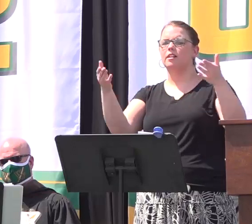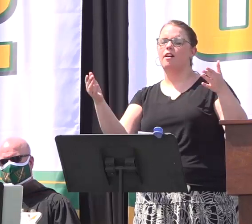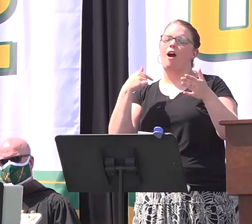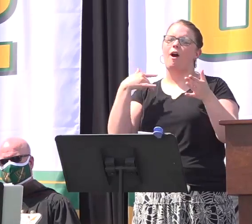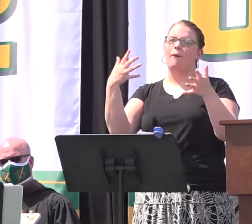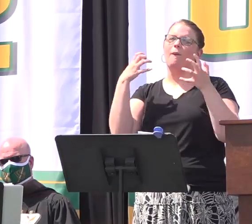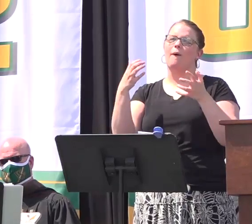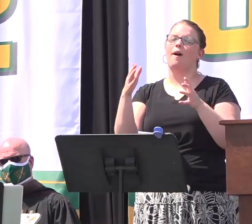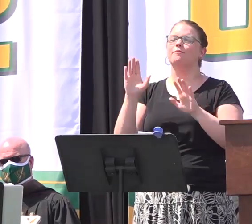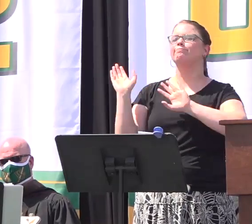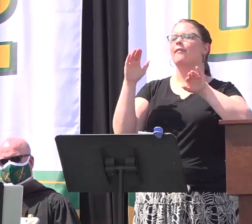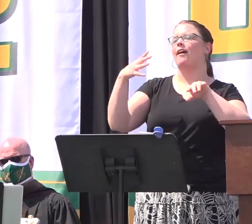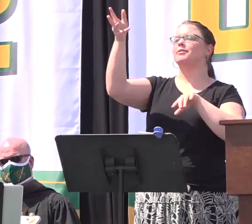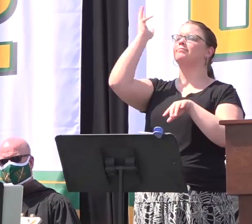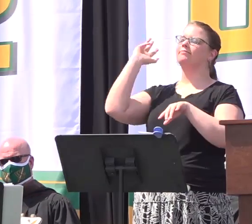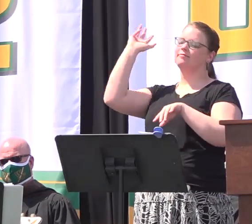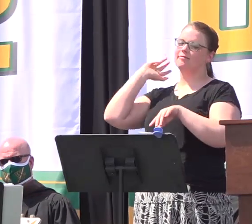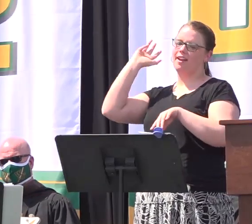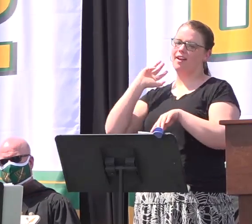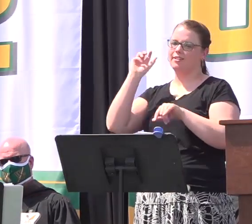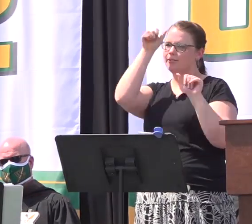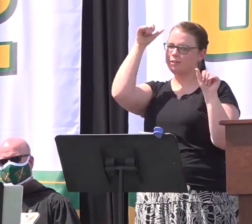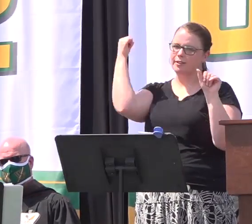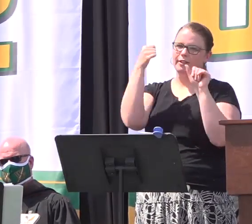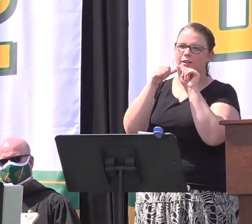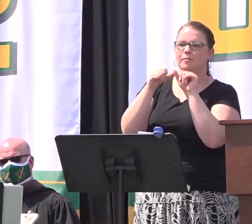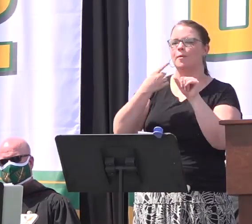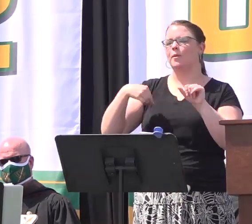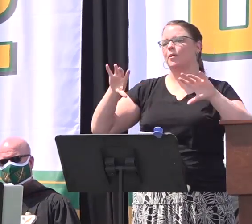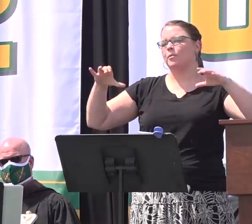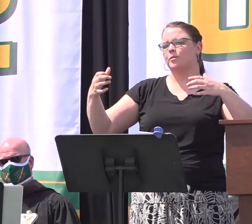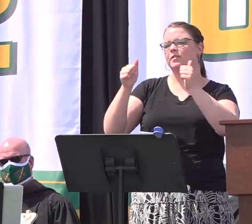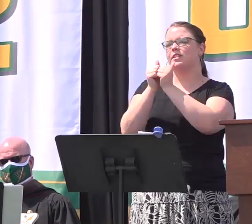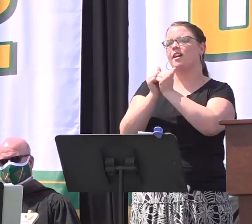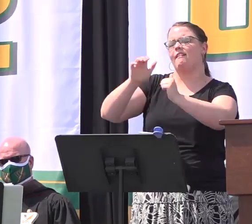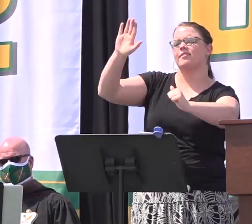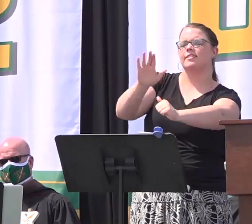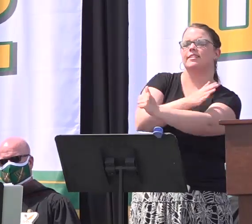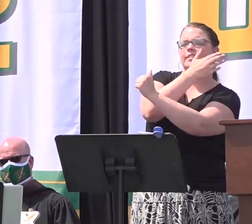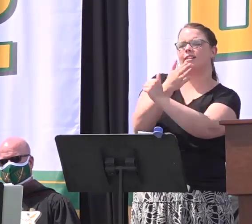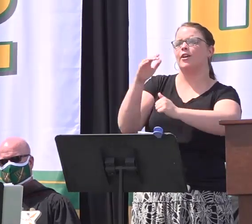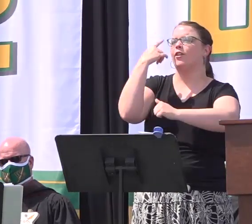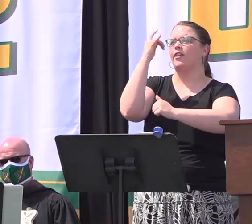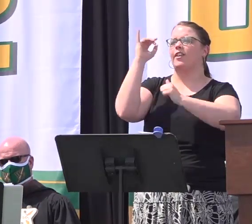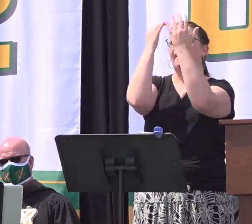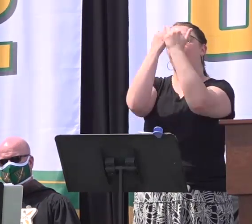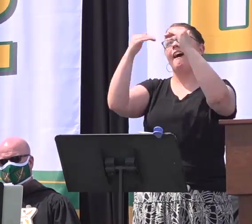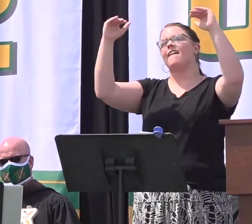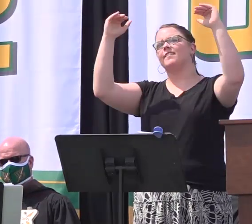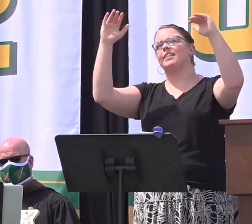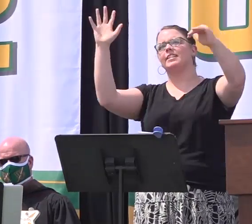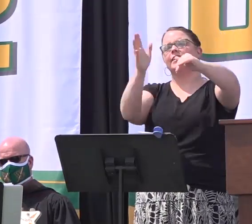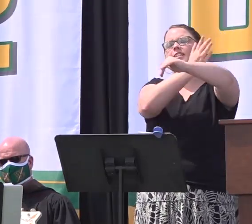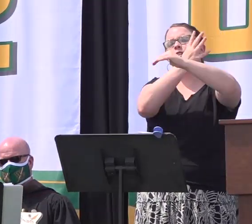then. Nights when we sang like a heavenly choir of the life and the times of the Mull